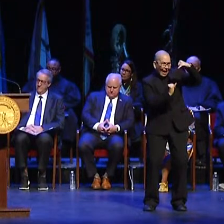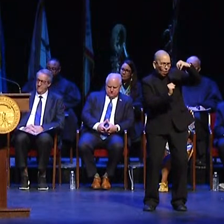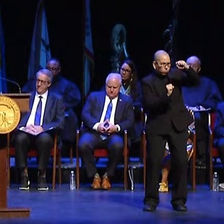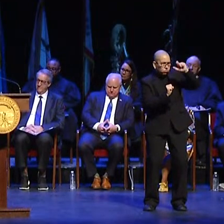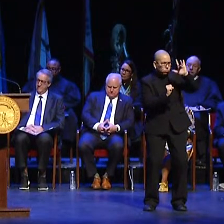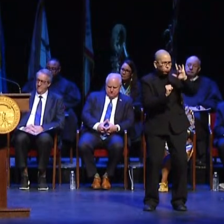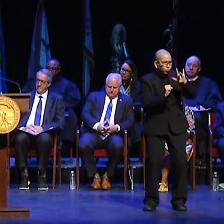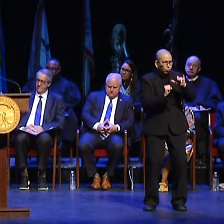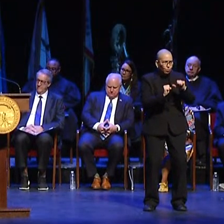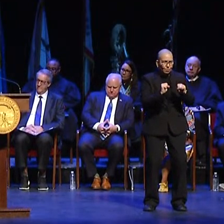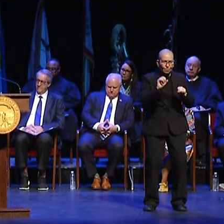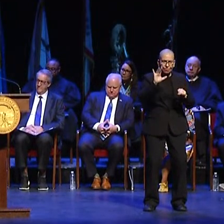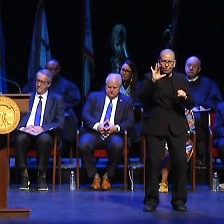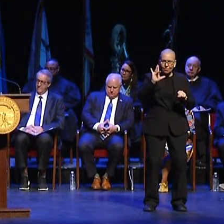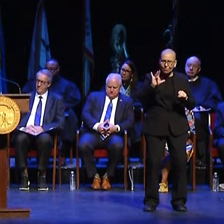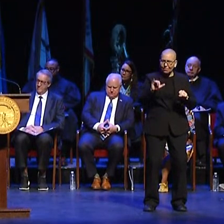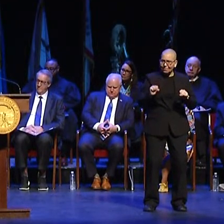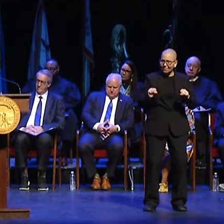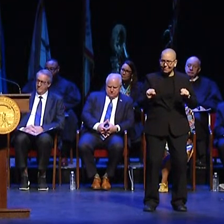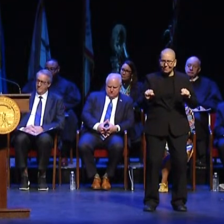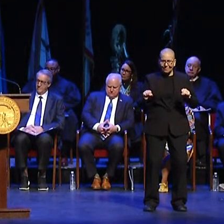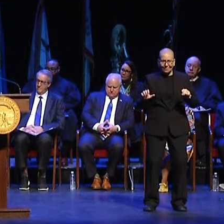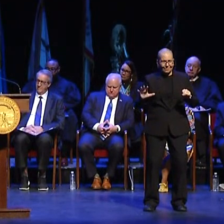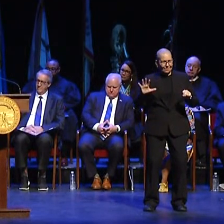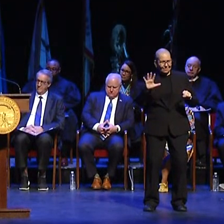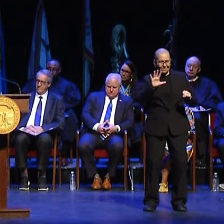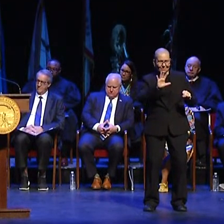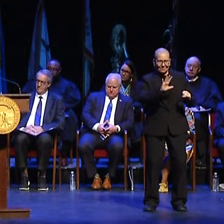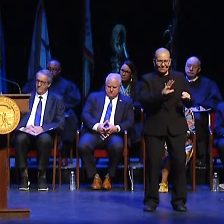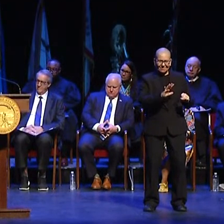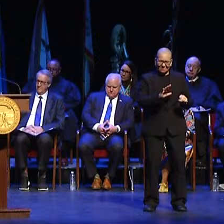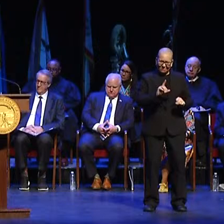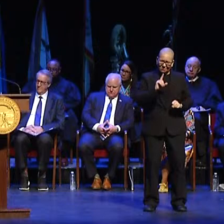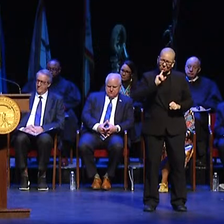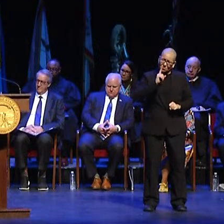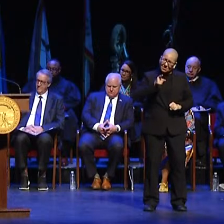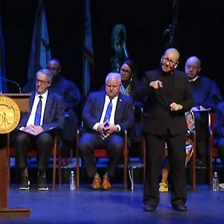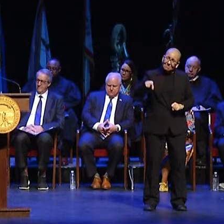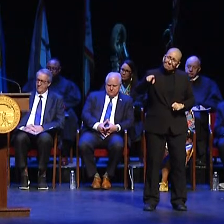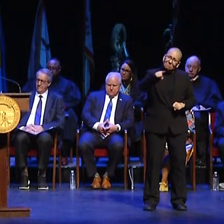It isn't hard to do.